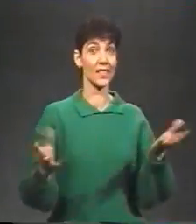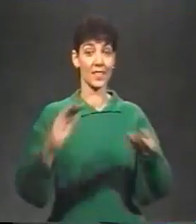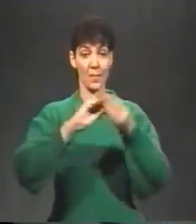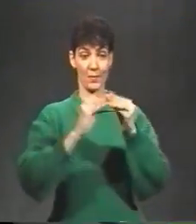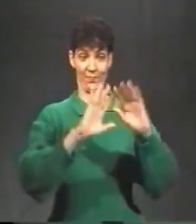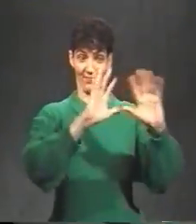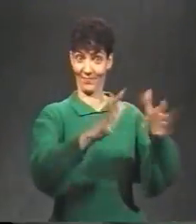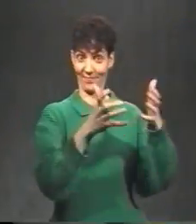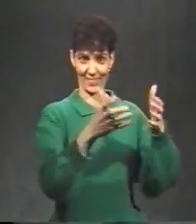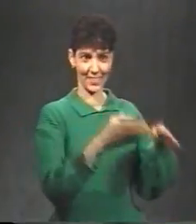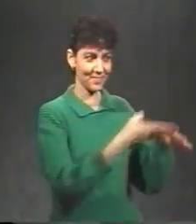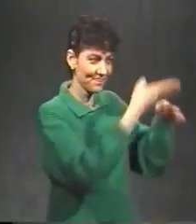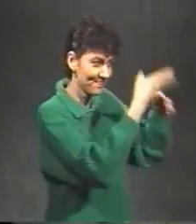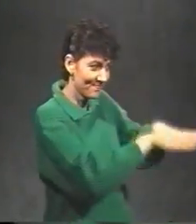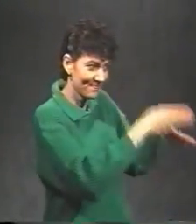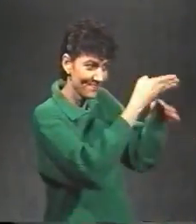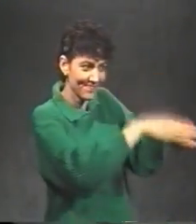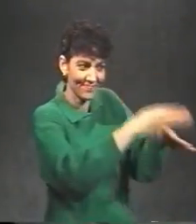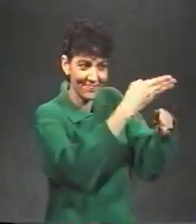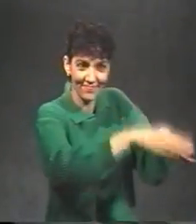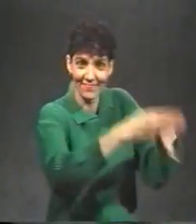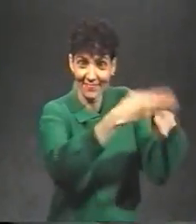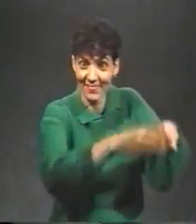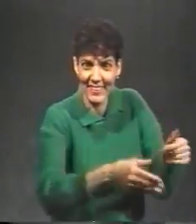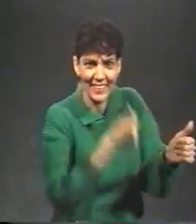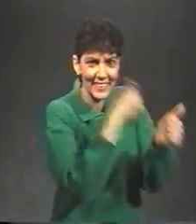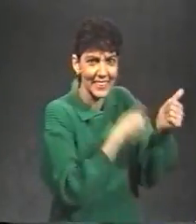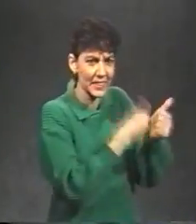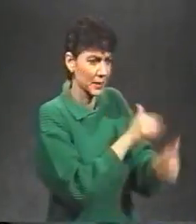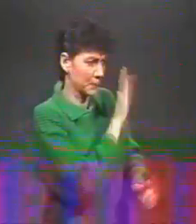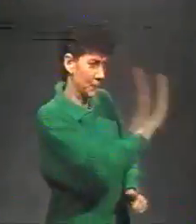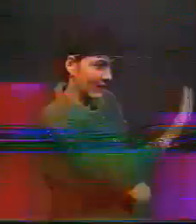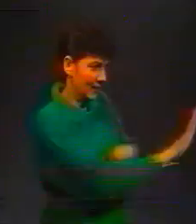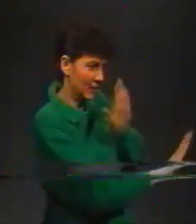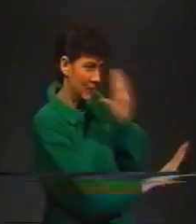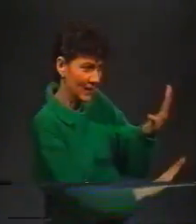In this tape, we will present a set of unique number systems.